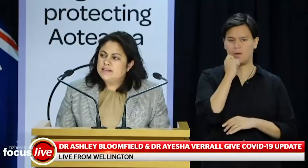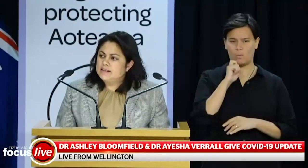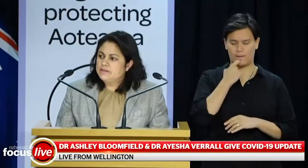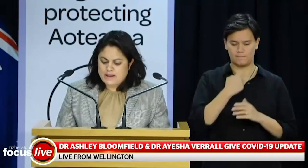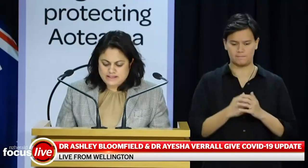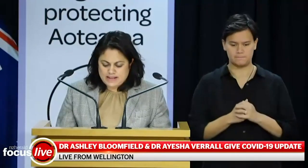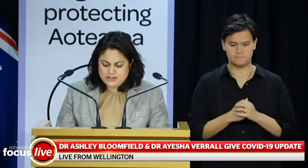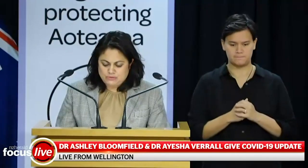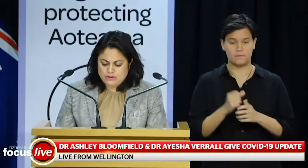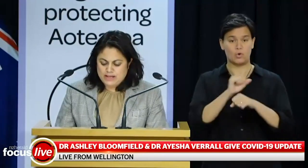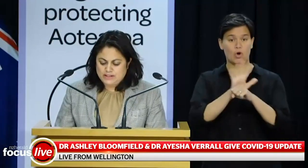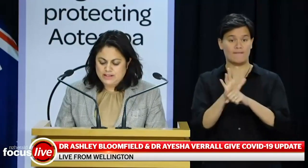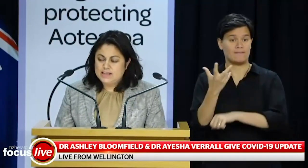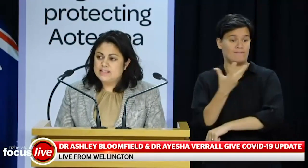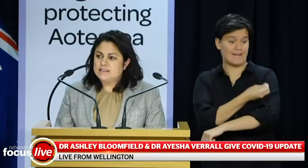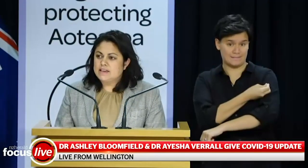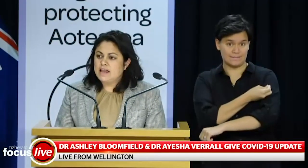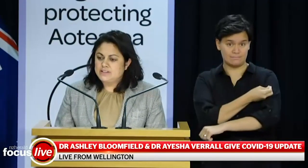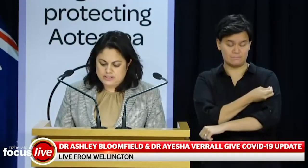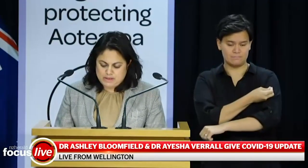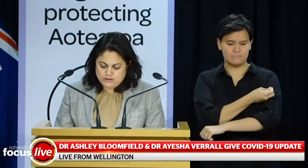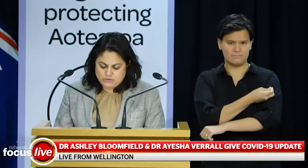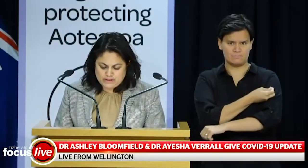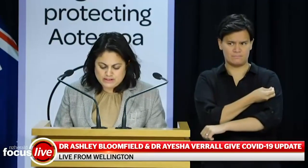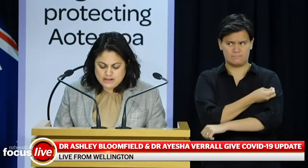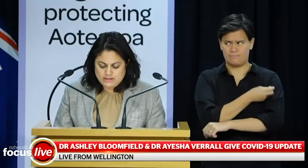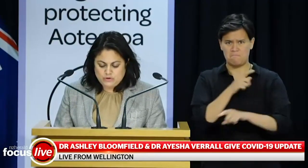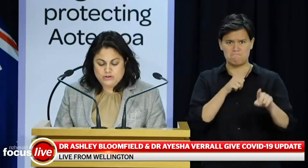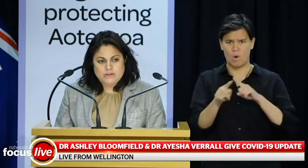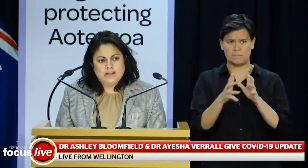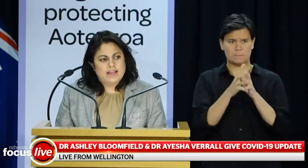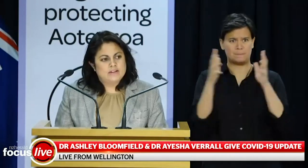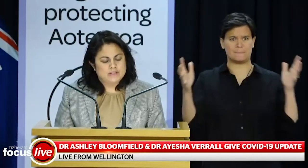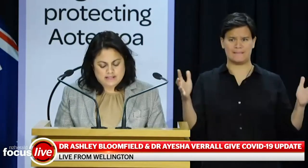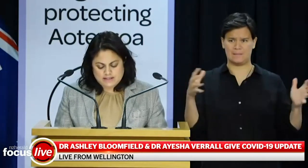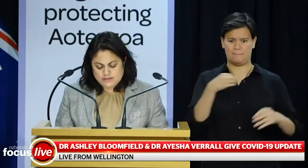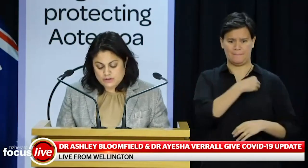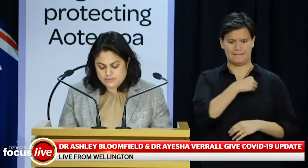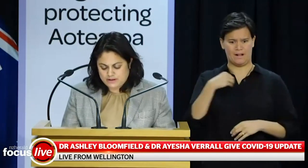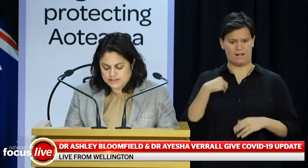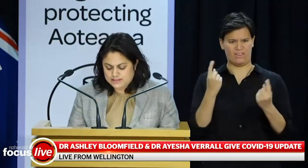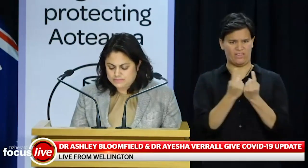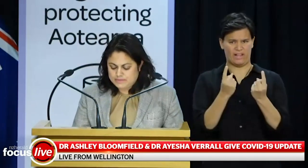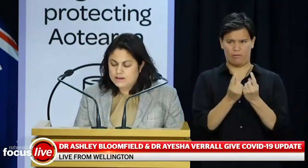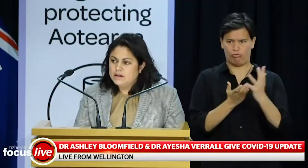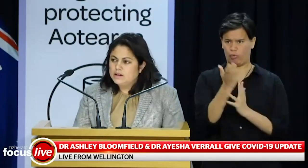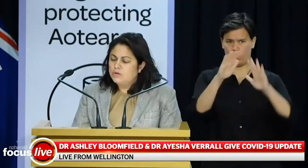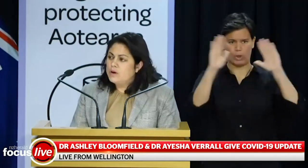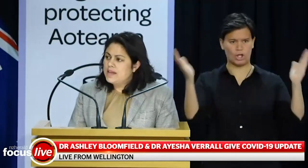The Covid-19 vaccination rollout is the largest medical event the world and New Zealand has ever